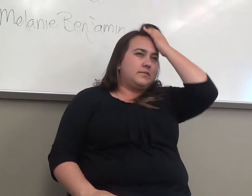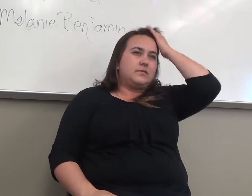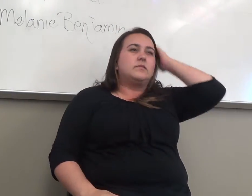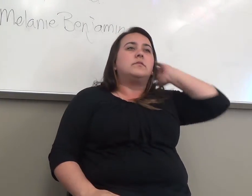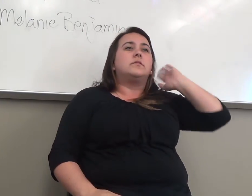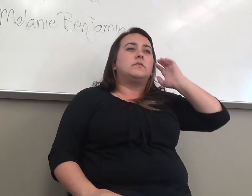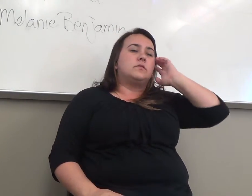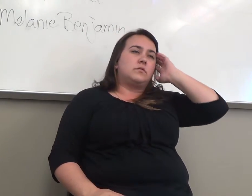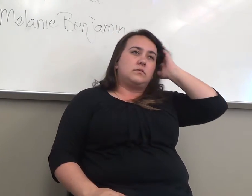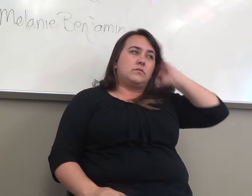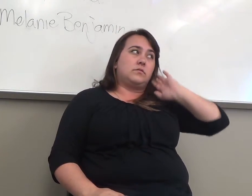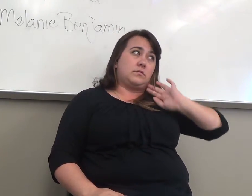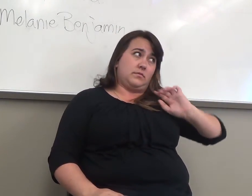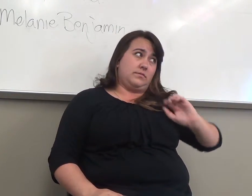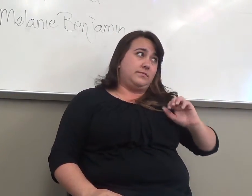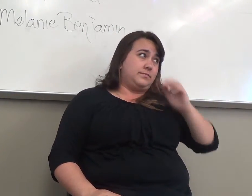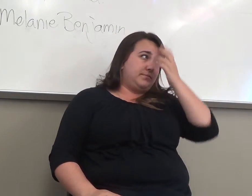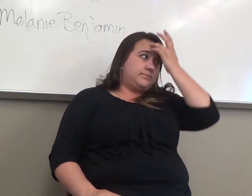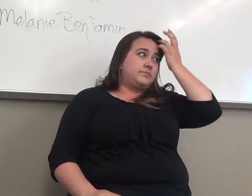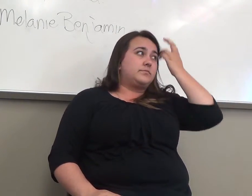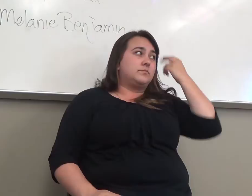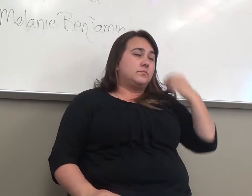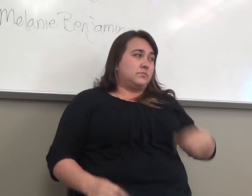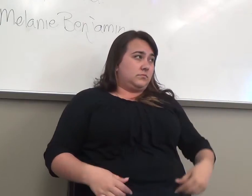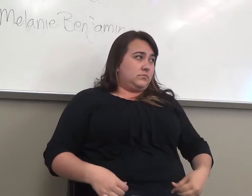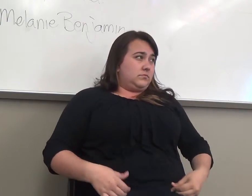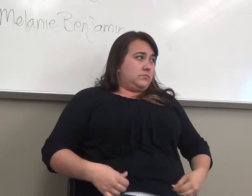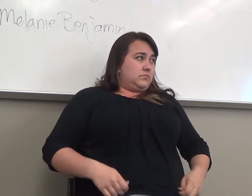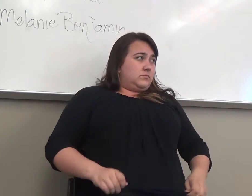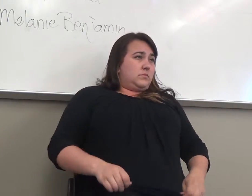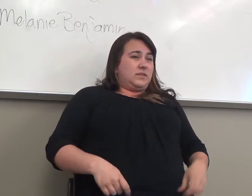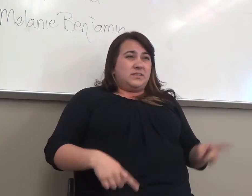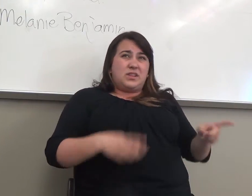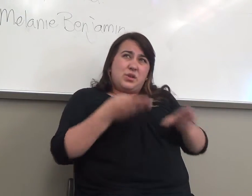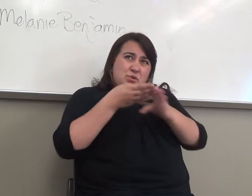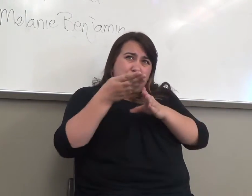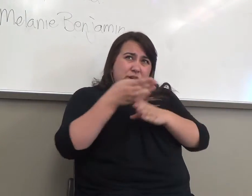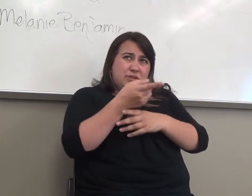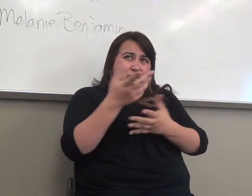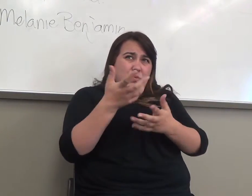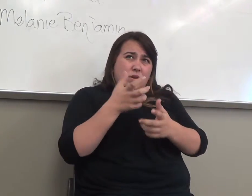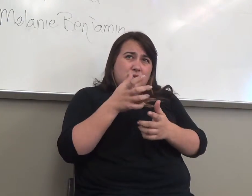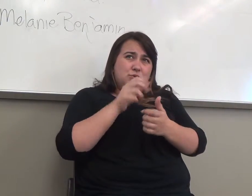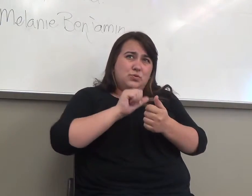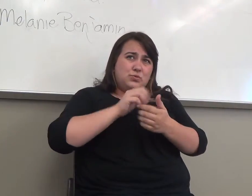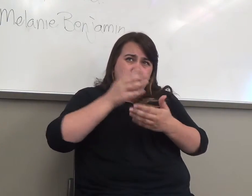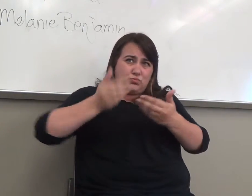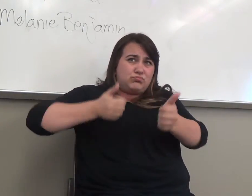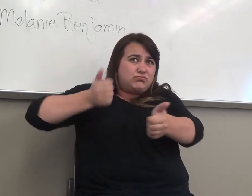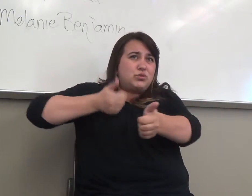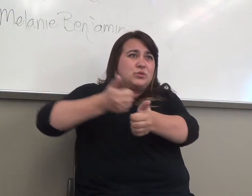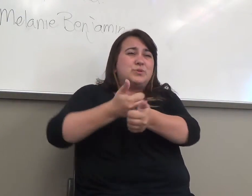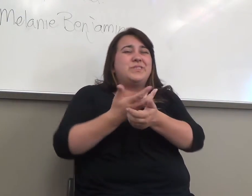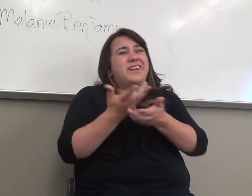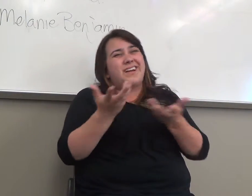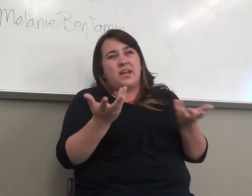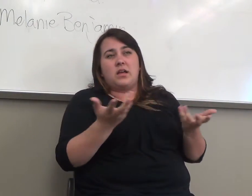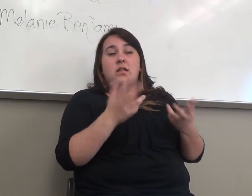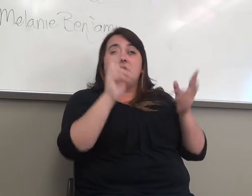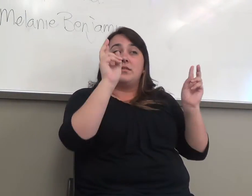wanted to pursue? Not for this. Is it the career that she wanted to pursue? It's, well, yeah, this is the problem. We have this